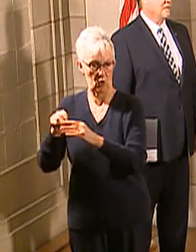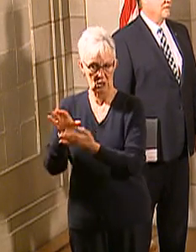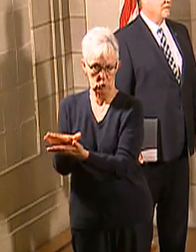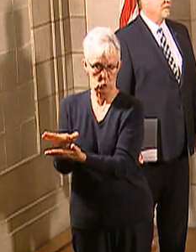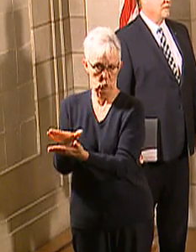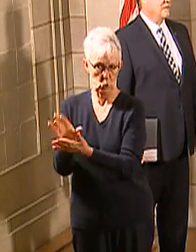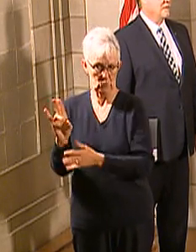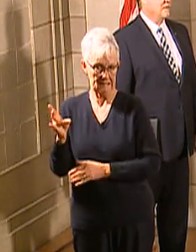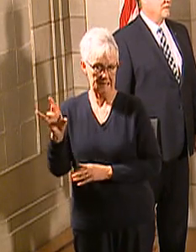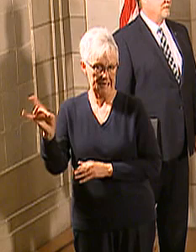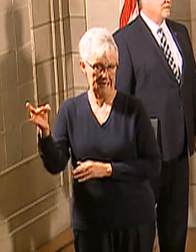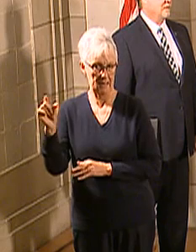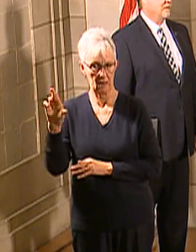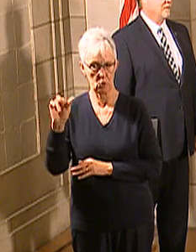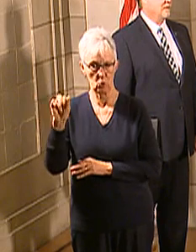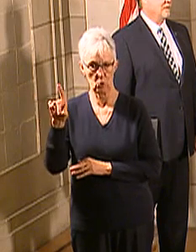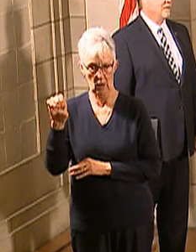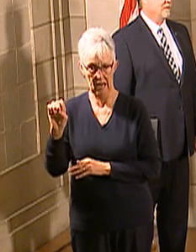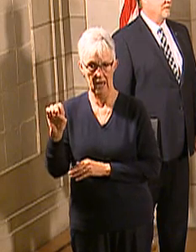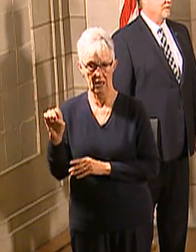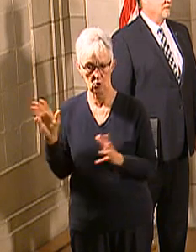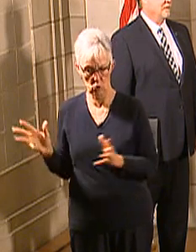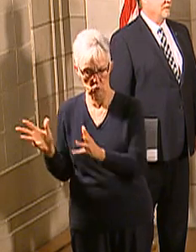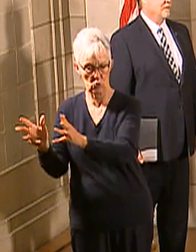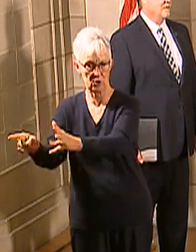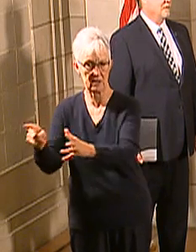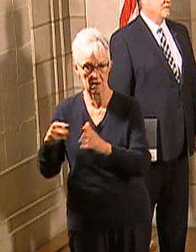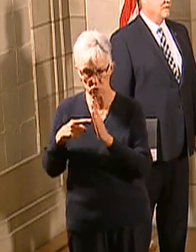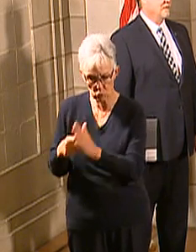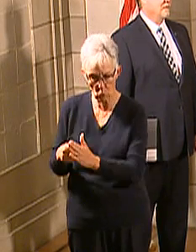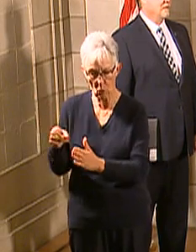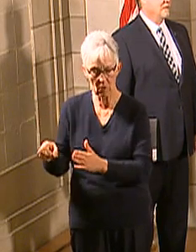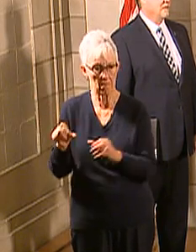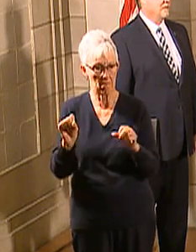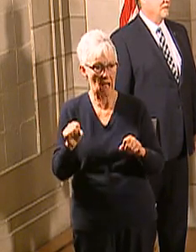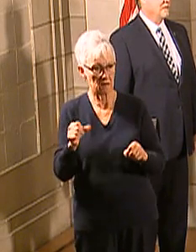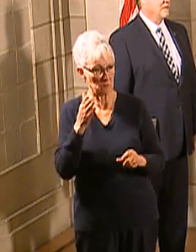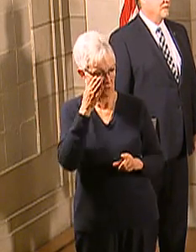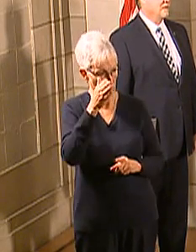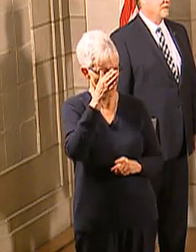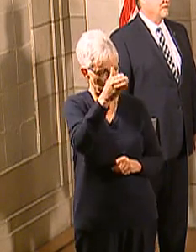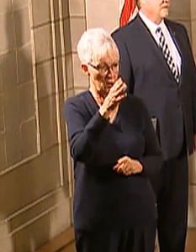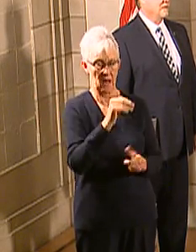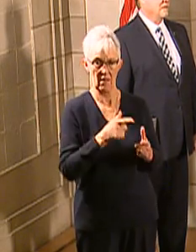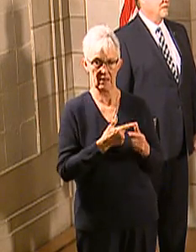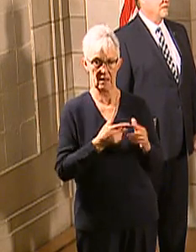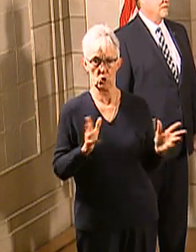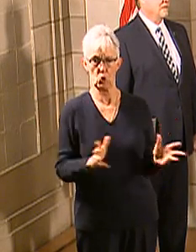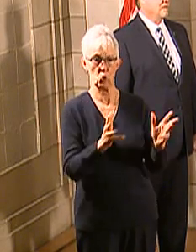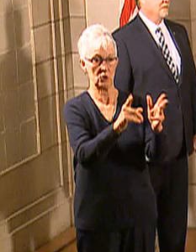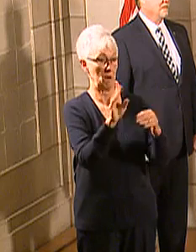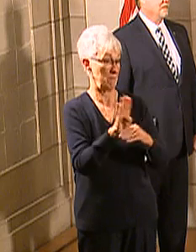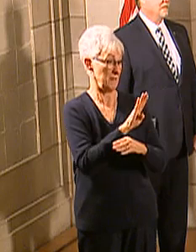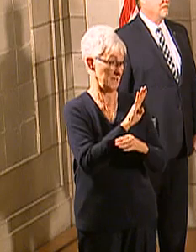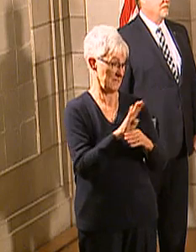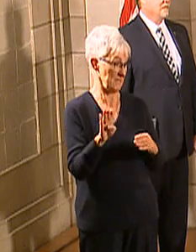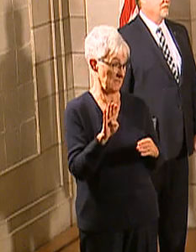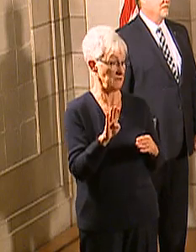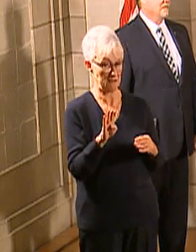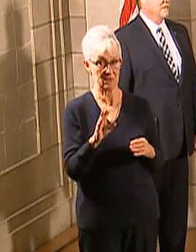the employers to take that workforce that they've got, upgrade their skills through an apprenticeship program that makes them a more valuable worker to